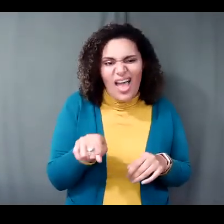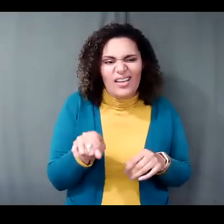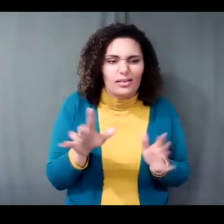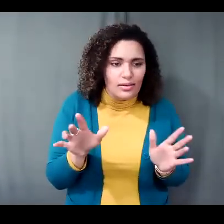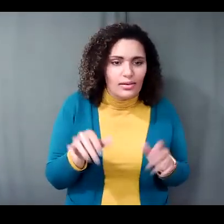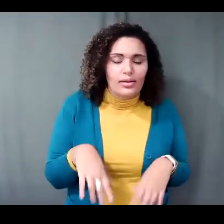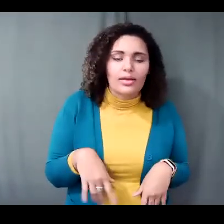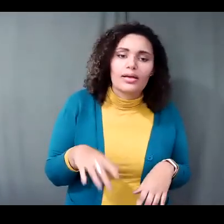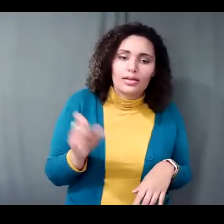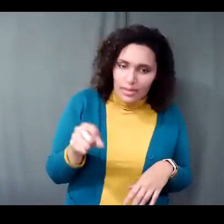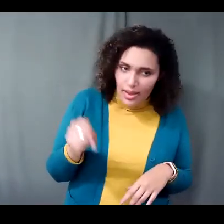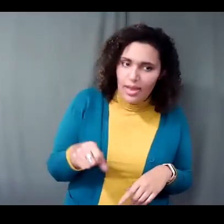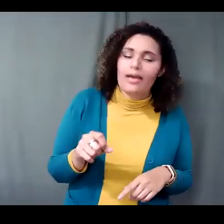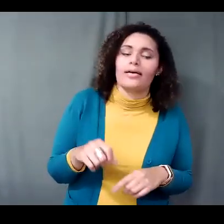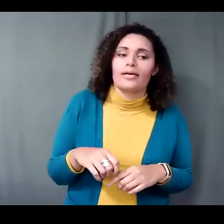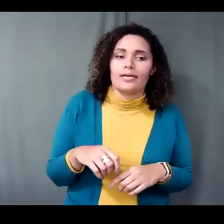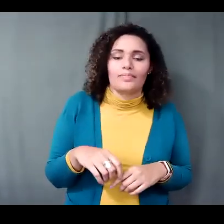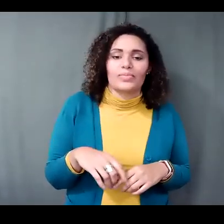I feel like you get, or